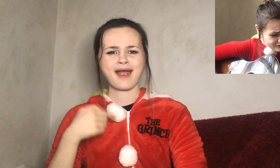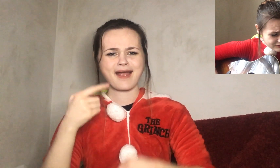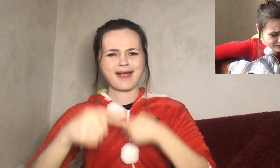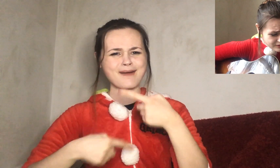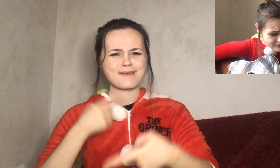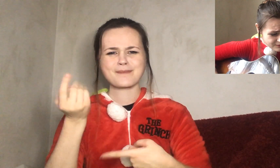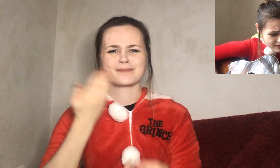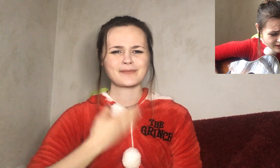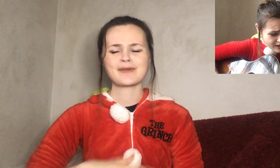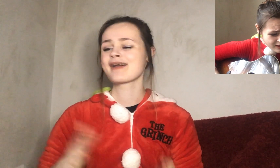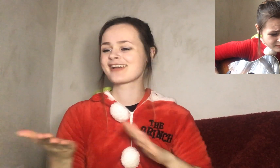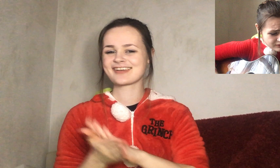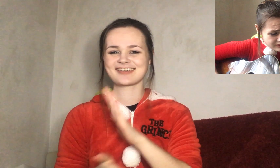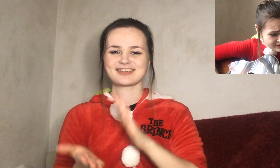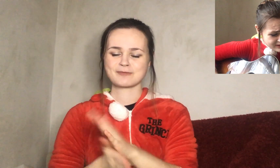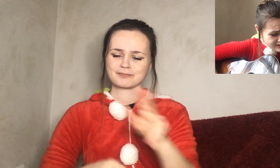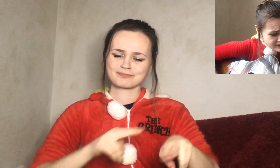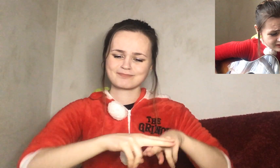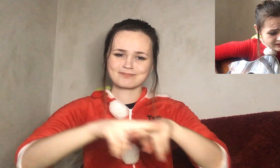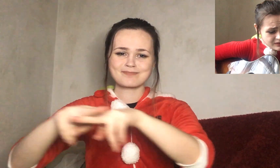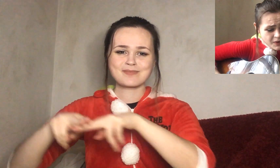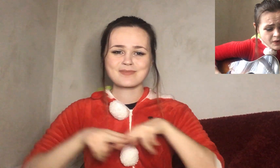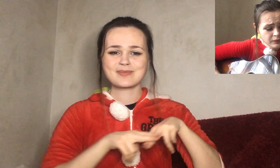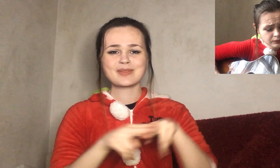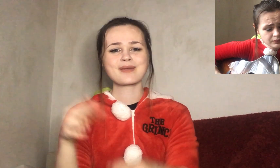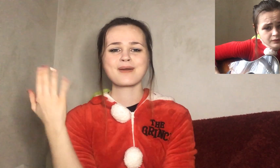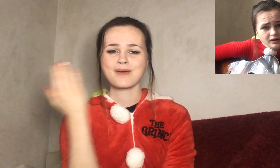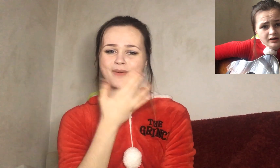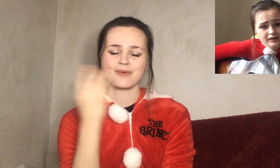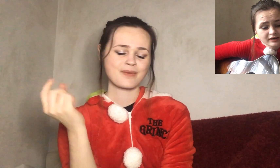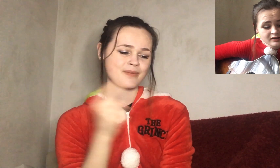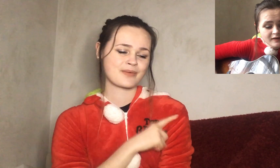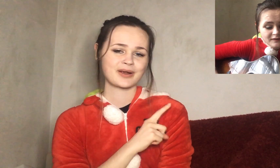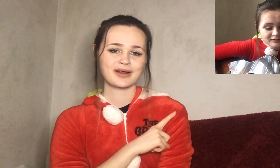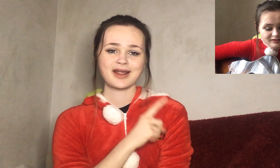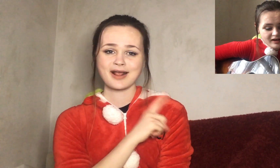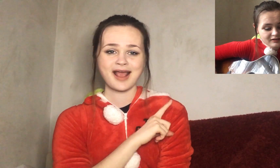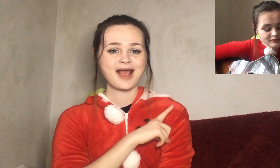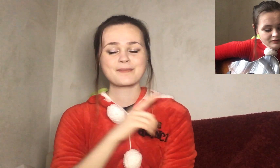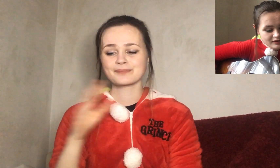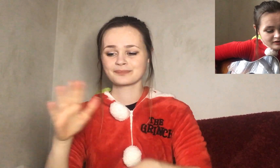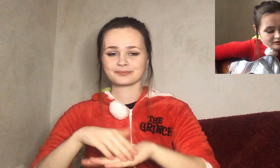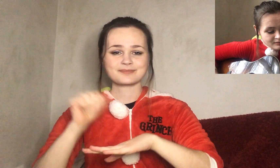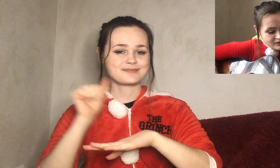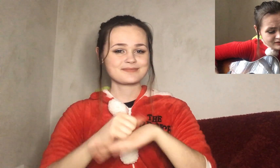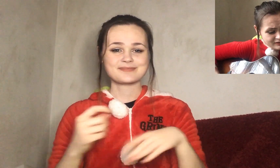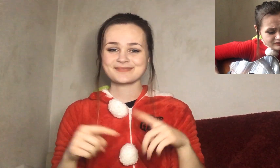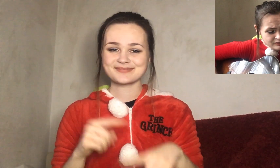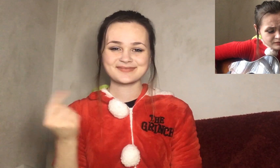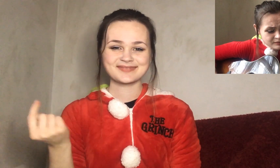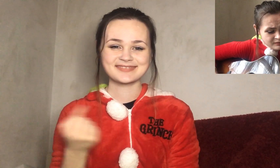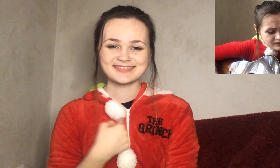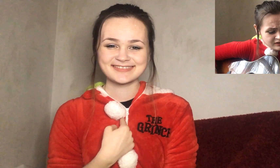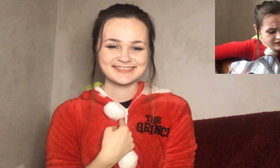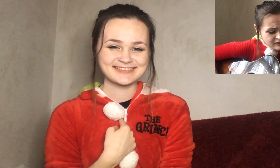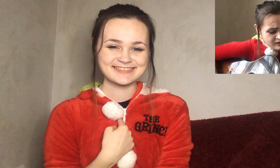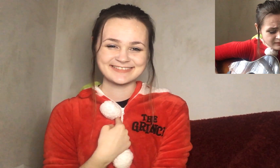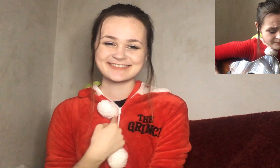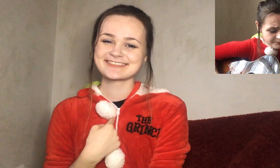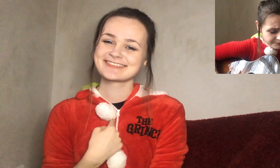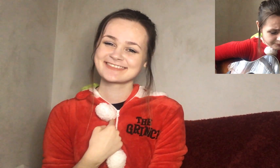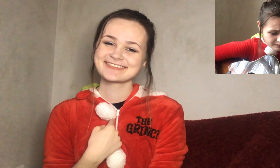need is the joy of family. Oh, why? 'Cause that's Christmas to me.